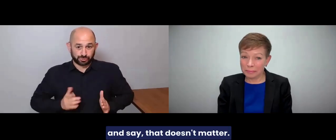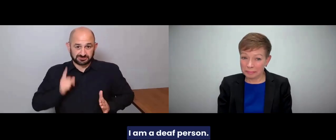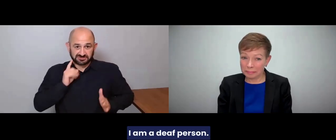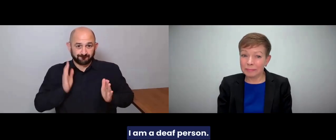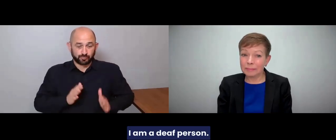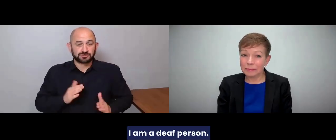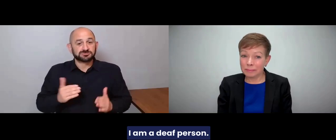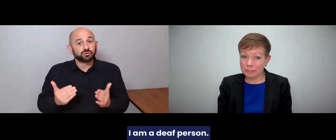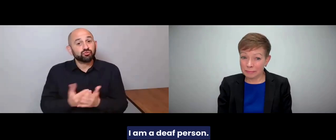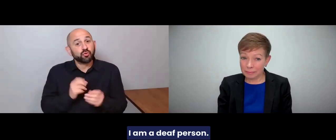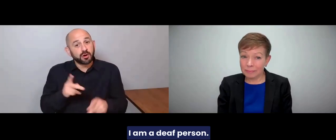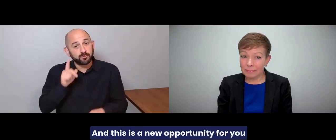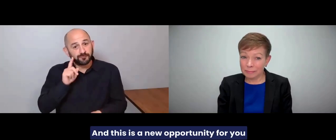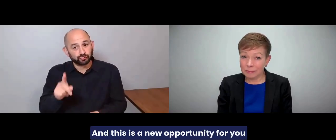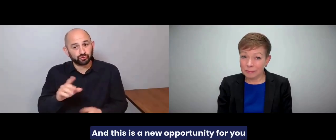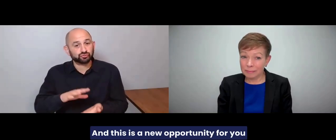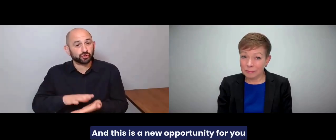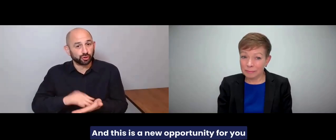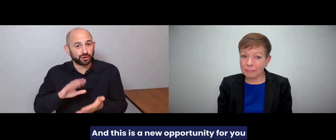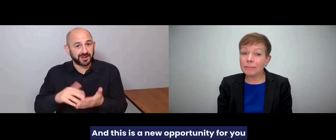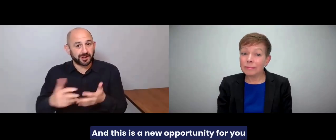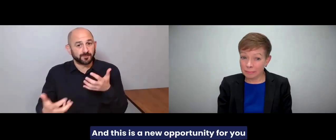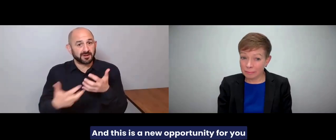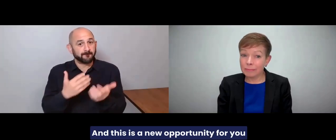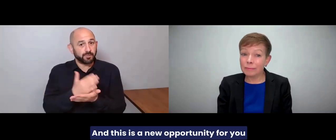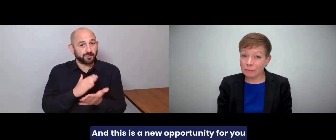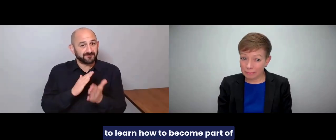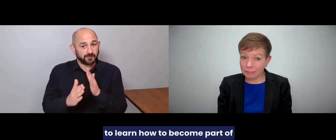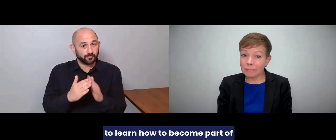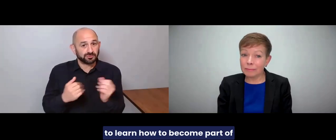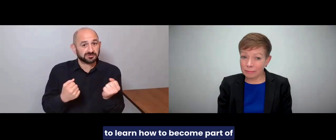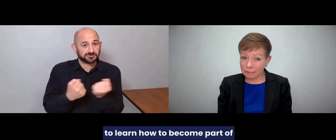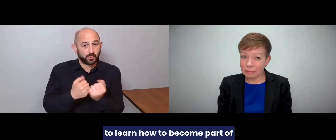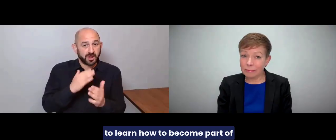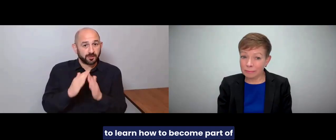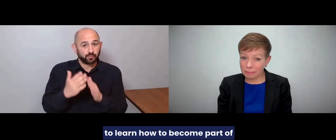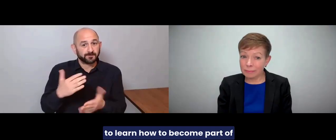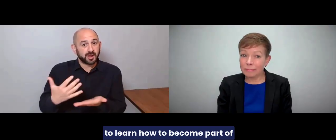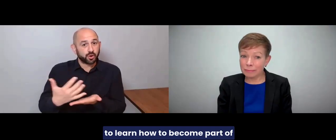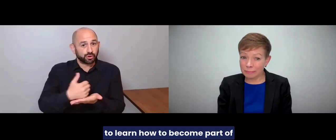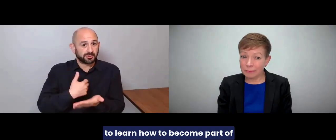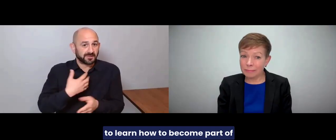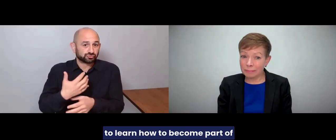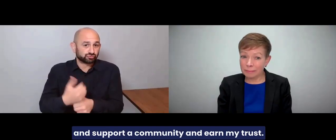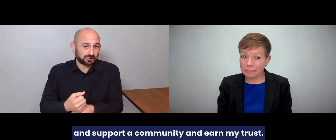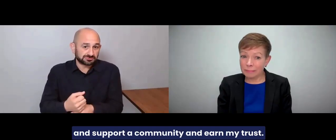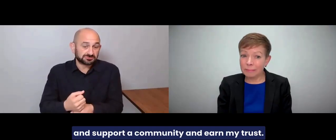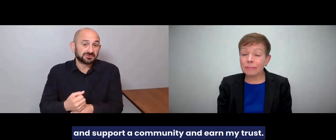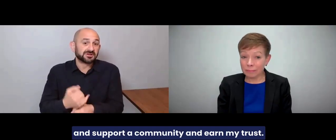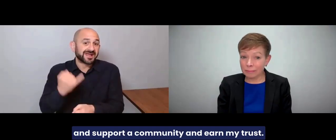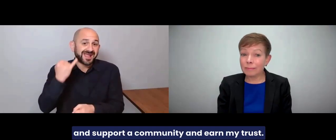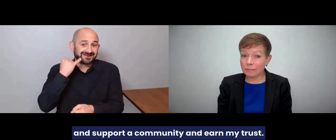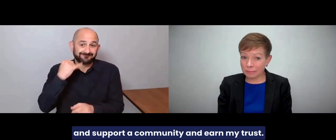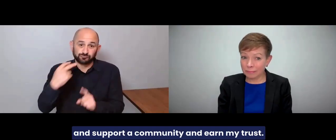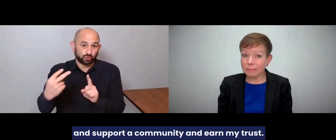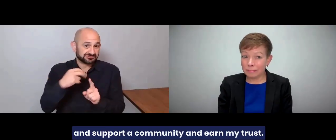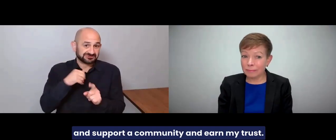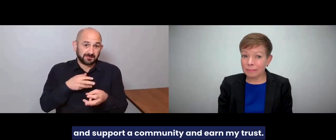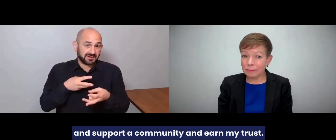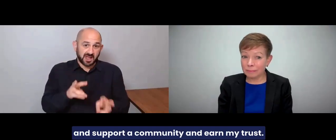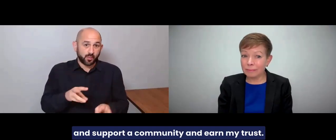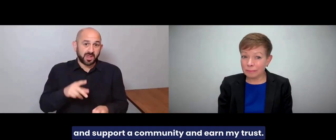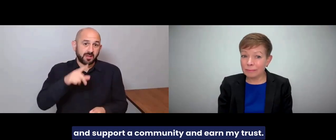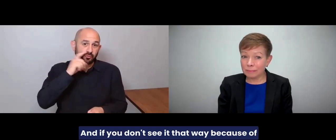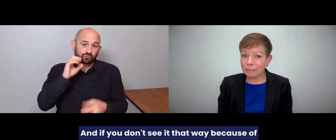matter. I am a deaf person, and this is a new opportunity for you to learn how to become part of and support a community and earn